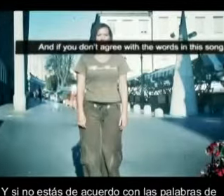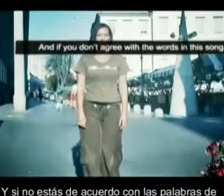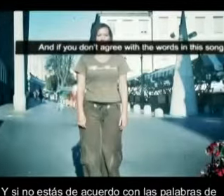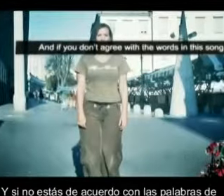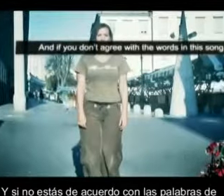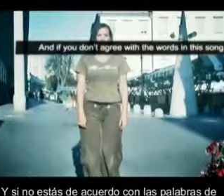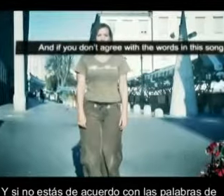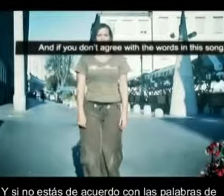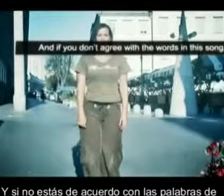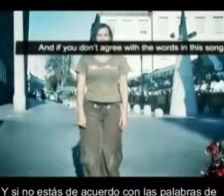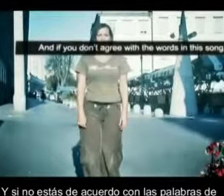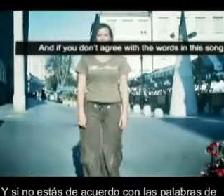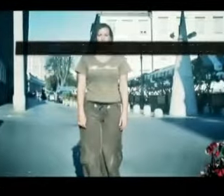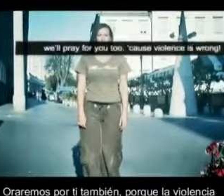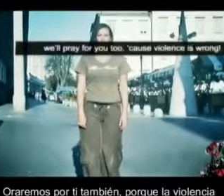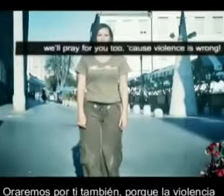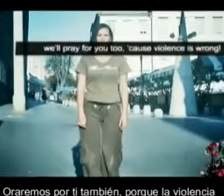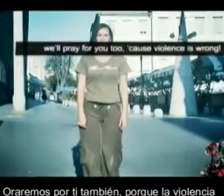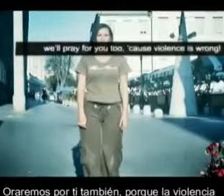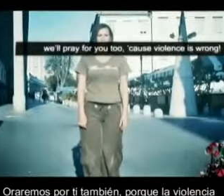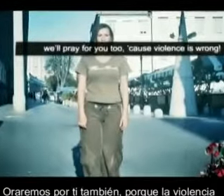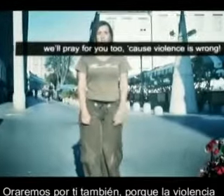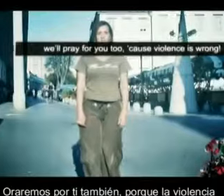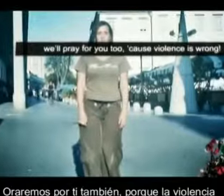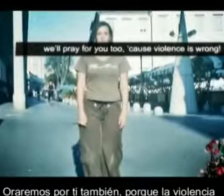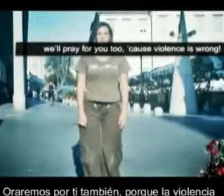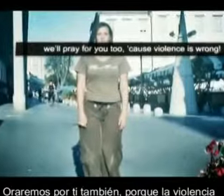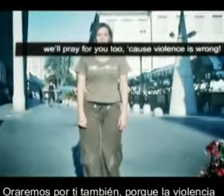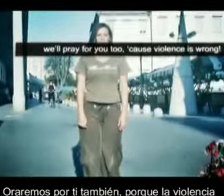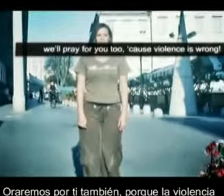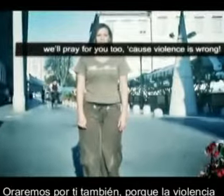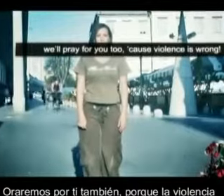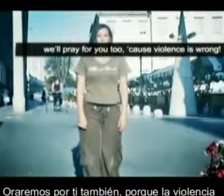the words in this song, we'll pray for you too, 'cause violence is wrong.